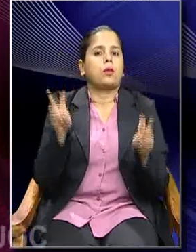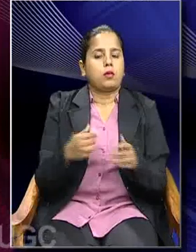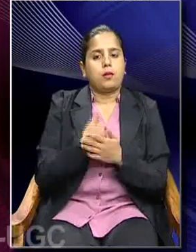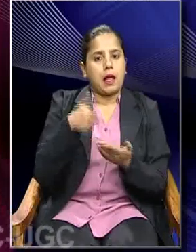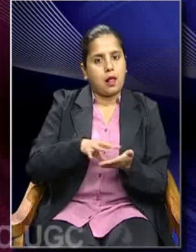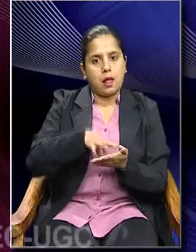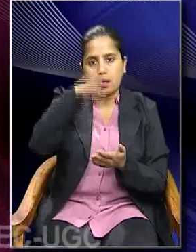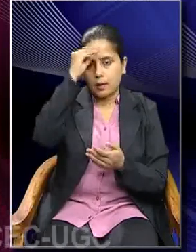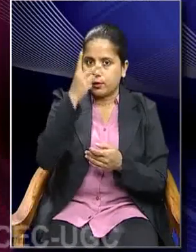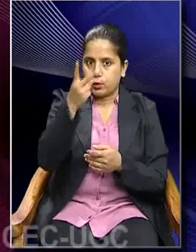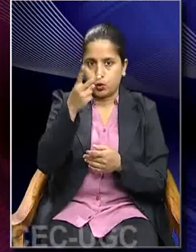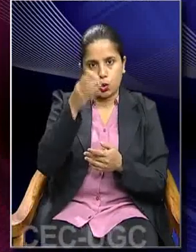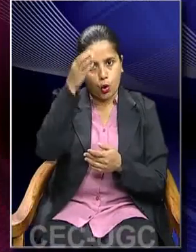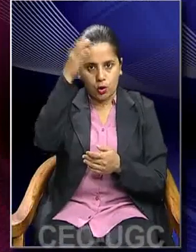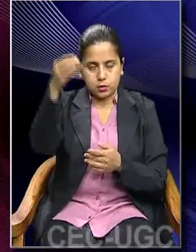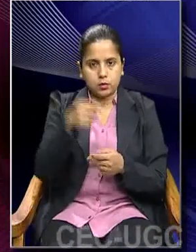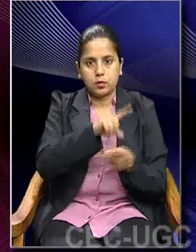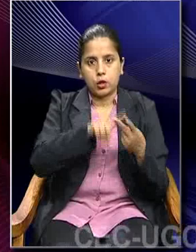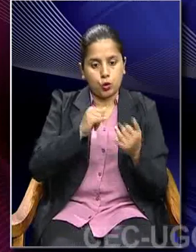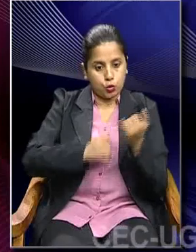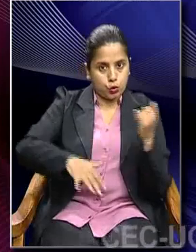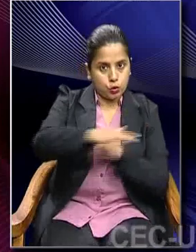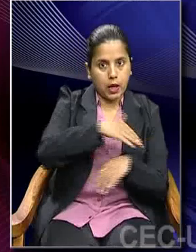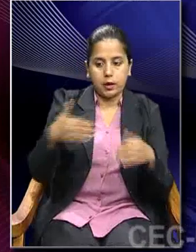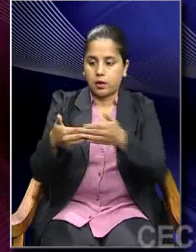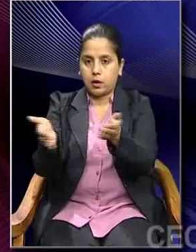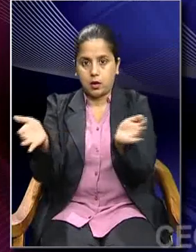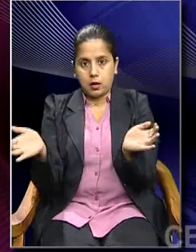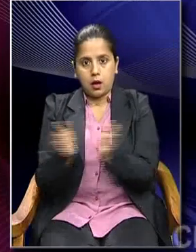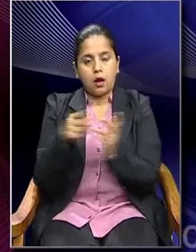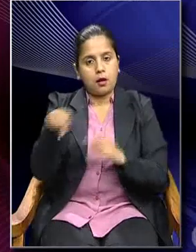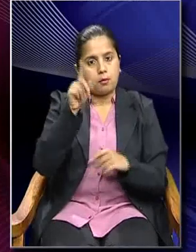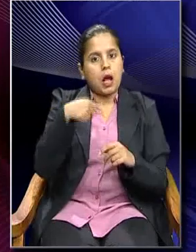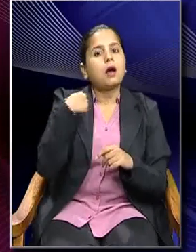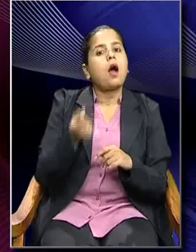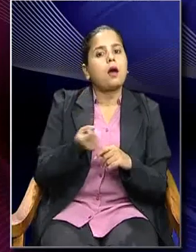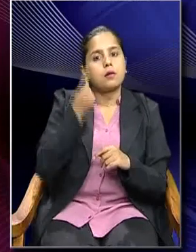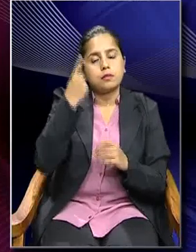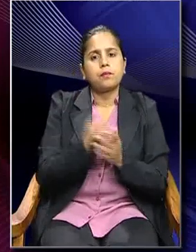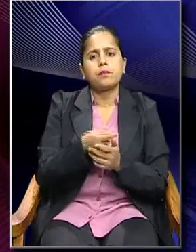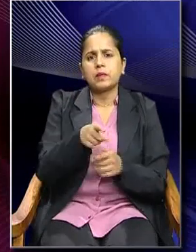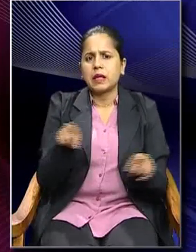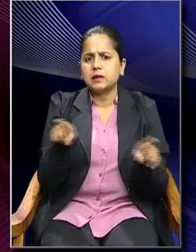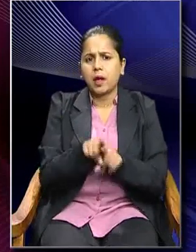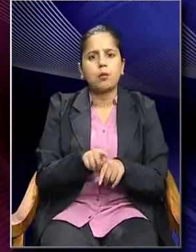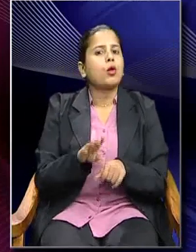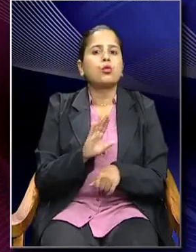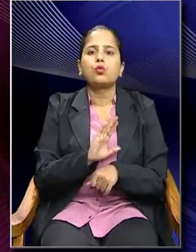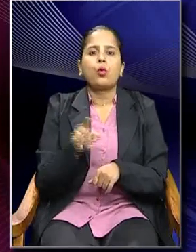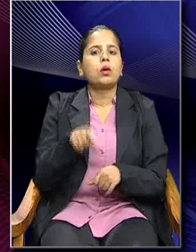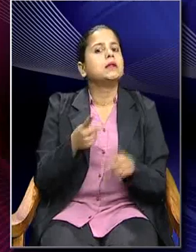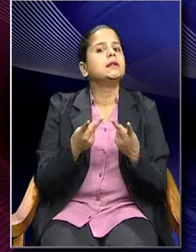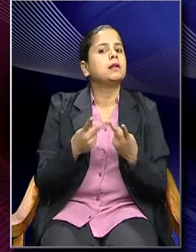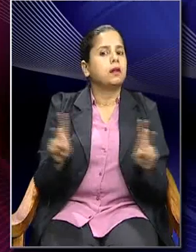learned two concepts, society and community. We need to understand that they are not the same, they are